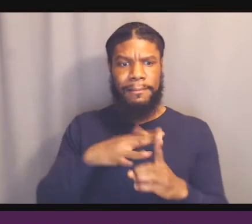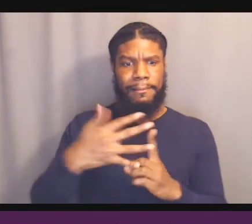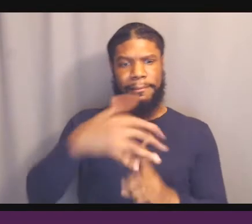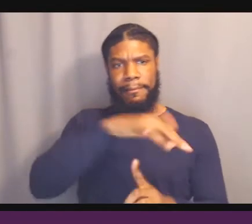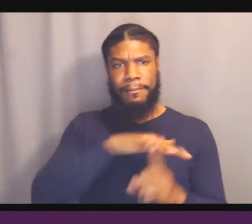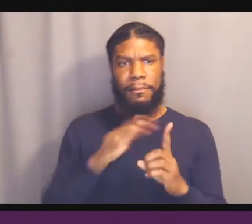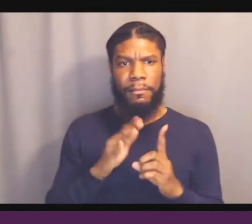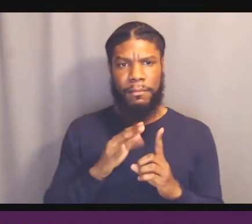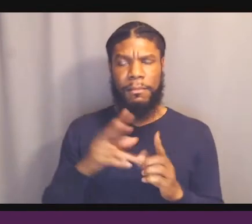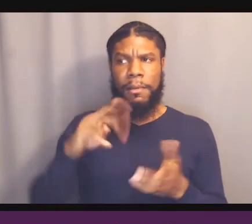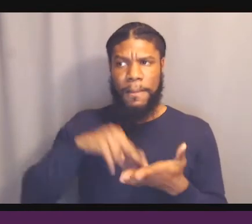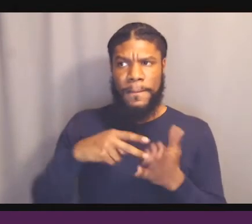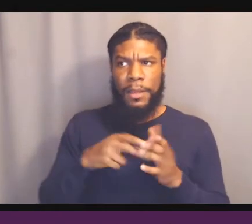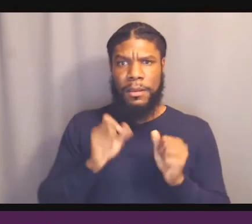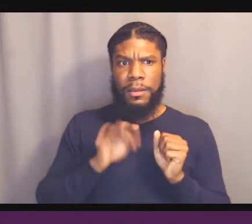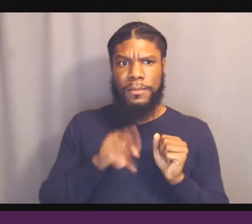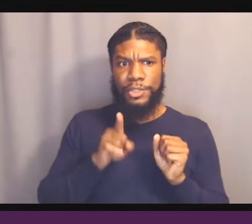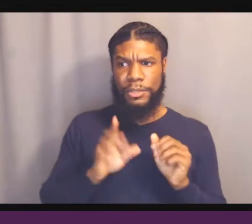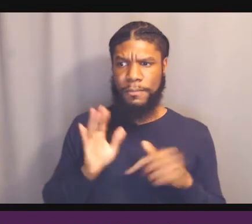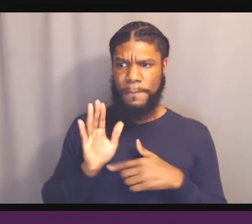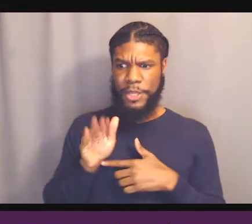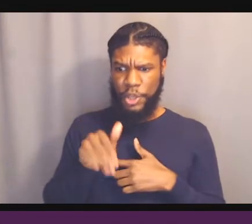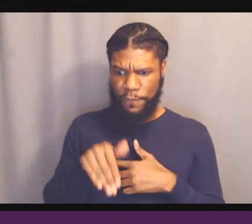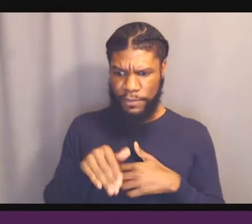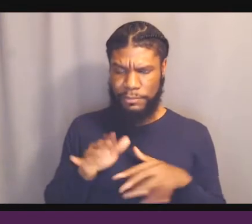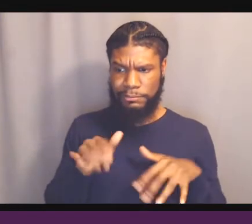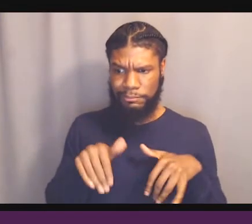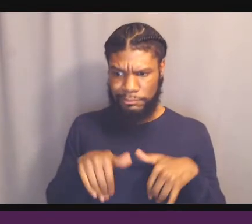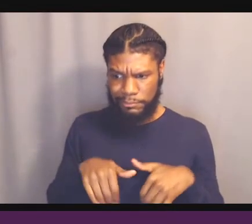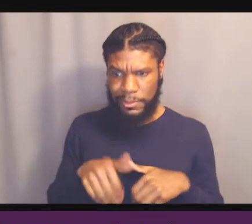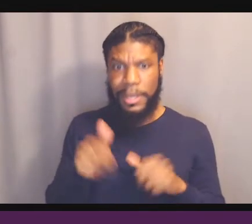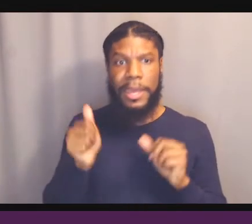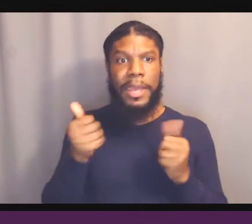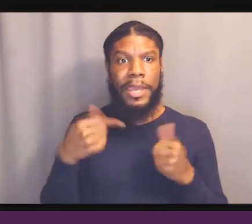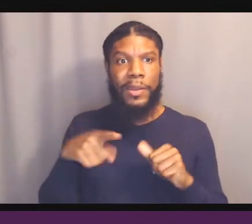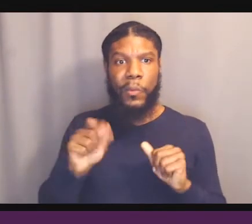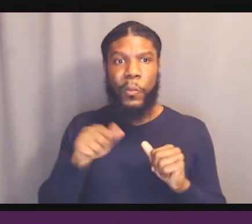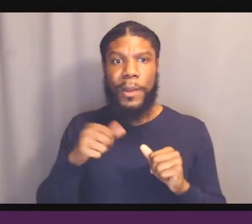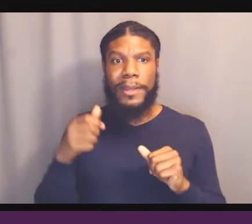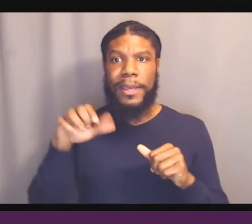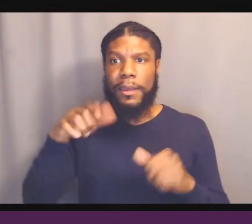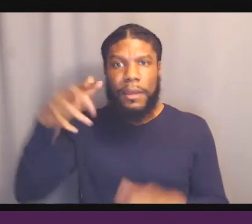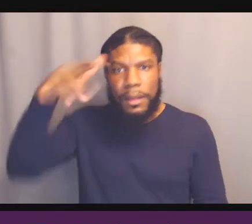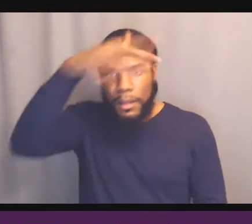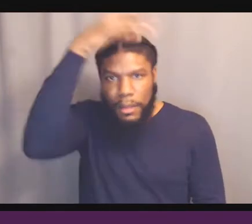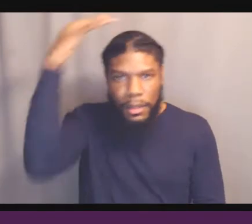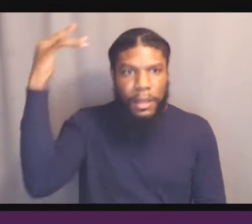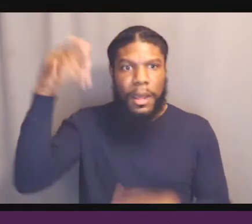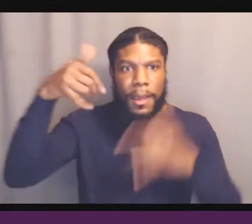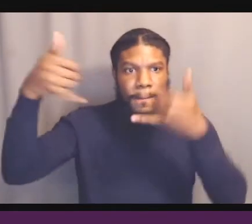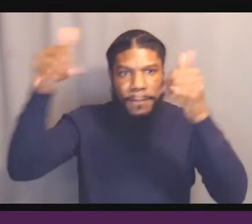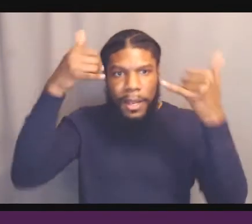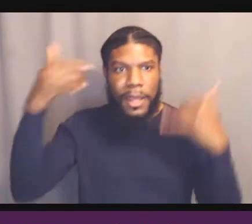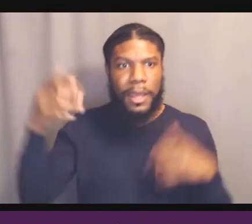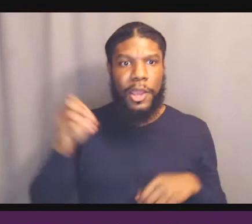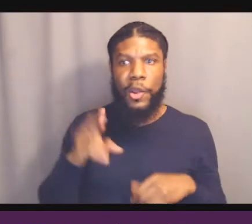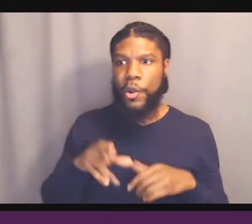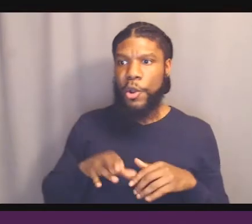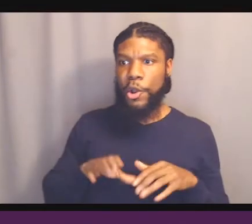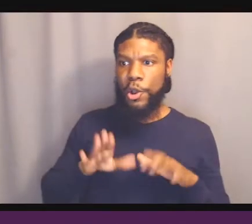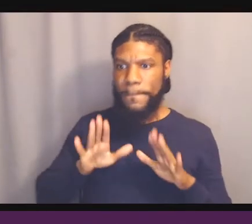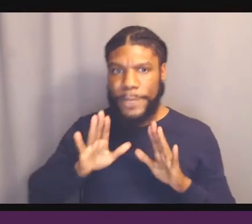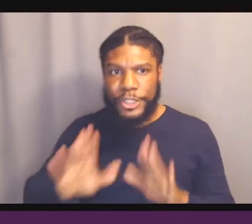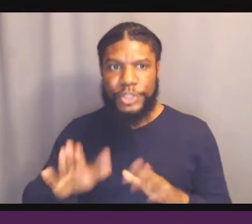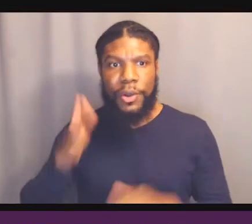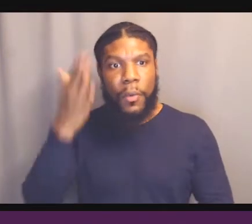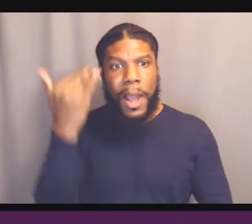that means anybody can play around her head and she not see it. If she's been over, they can push her and abuse her